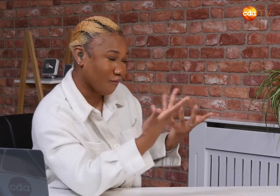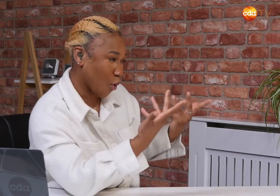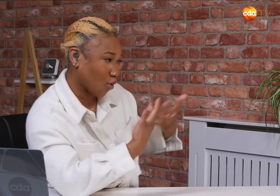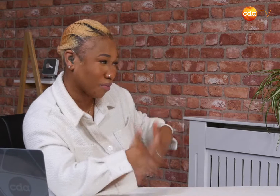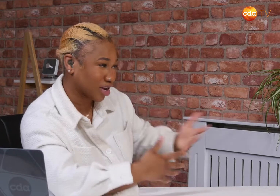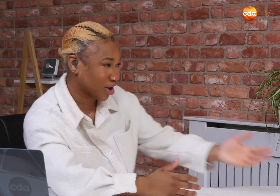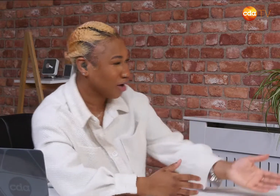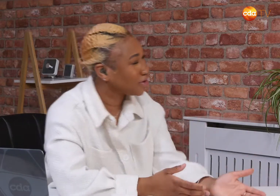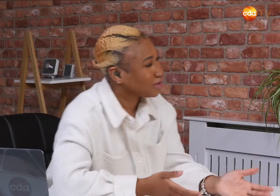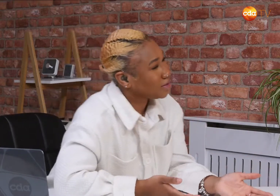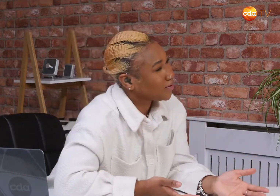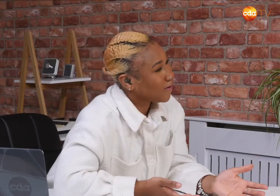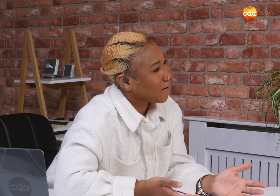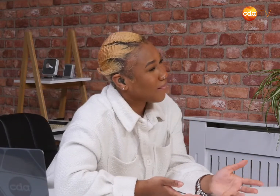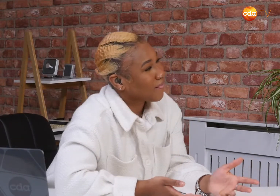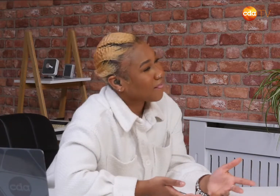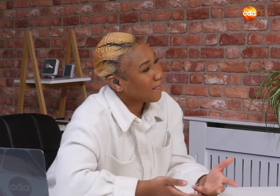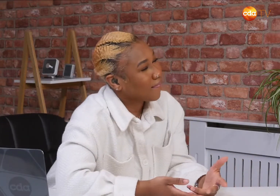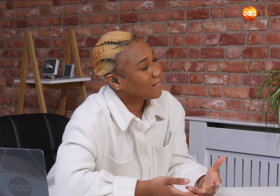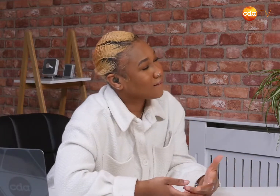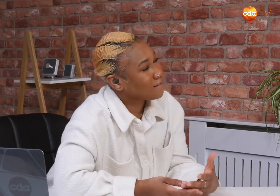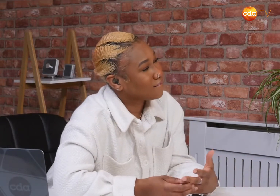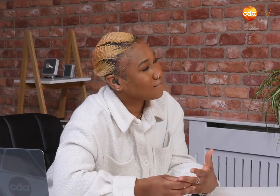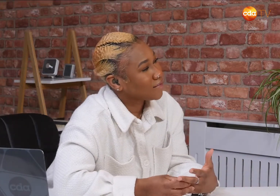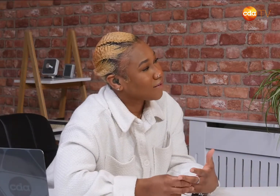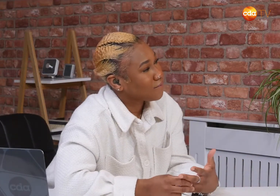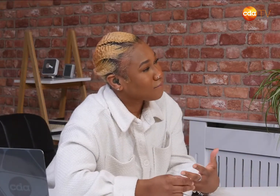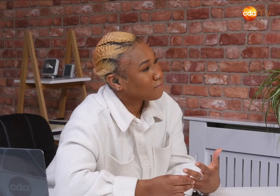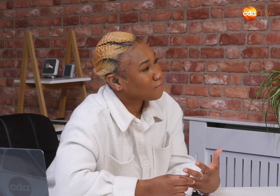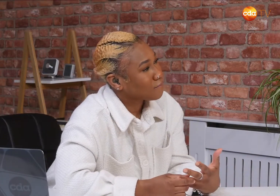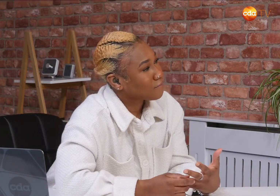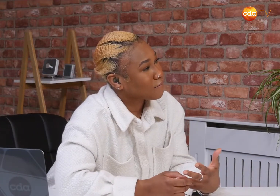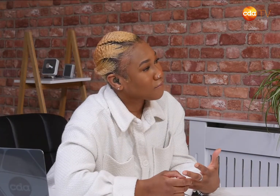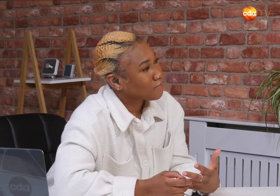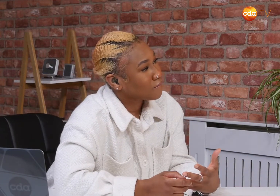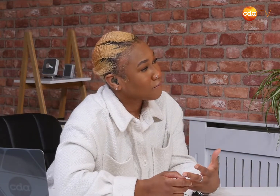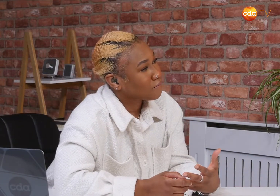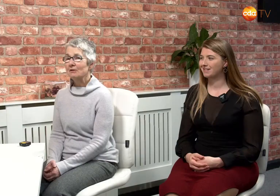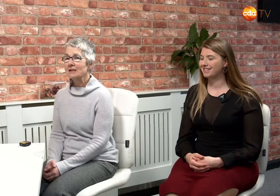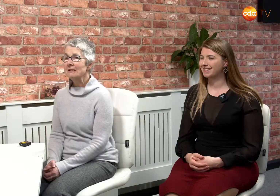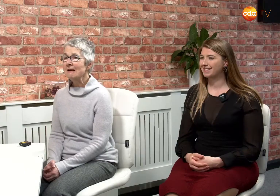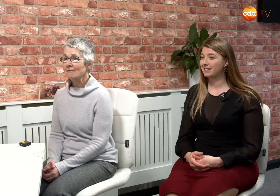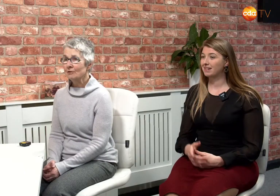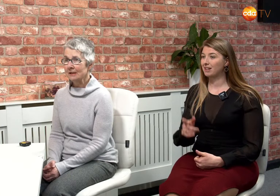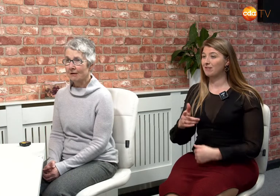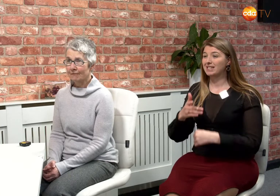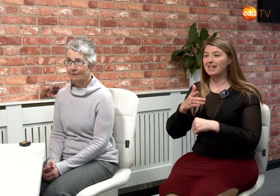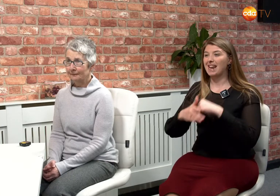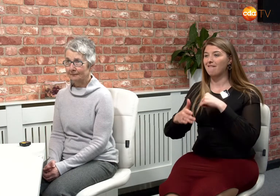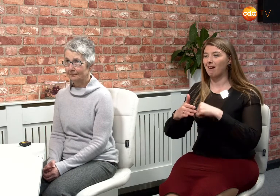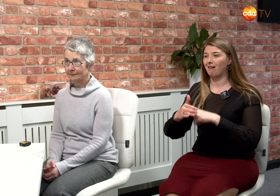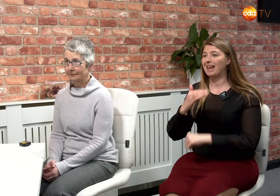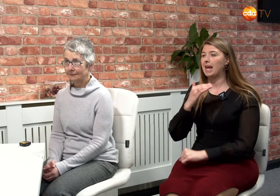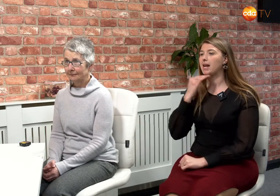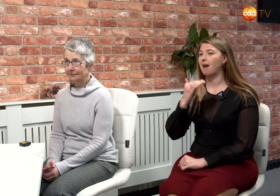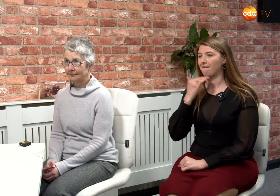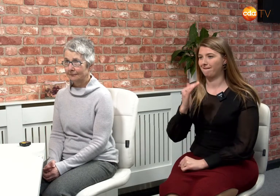So do you think that there's the right amount of support out there from both organisations? There is never